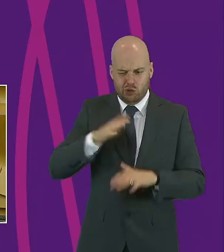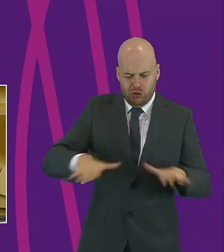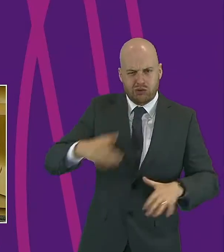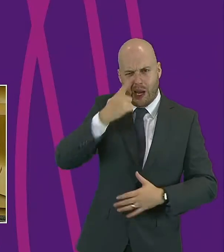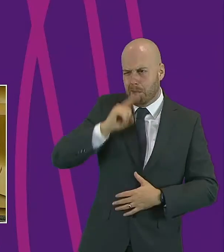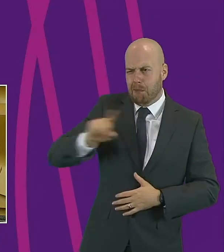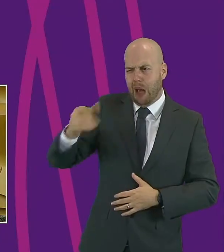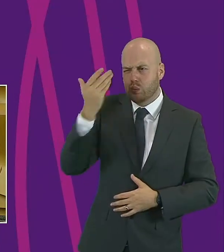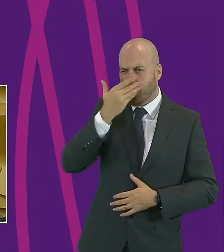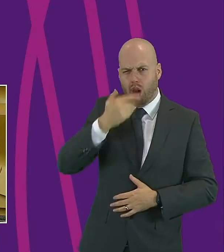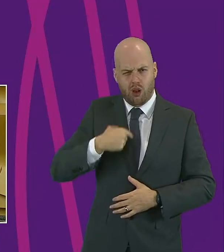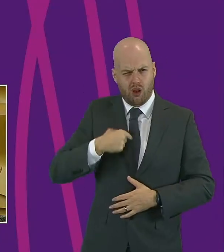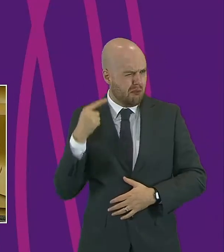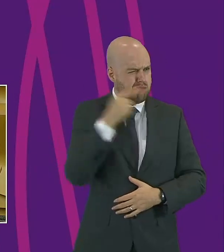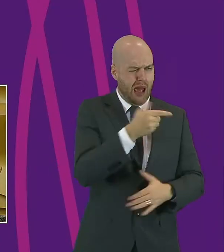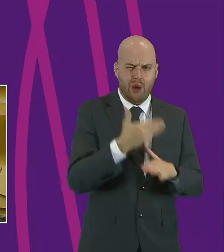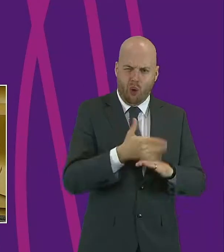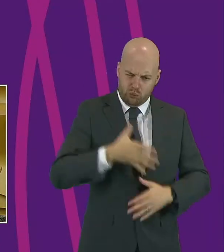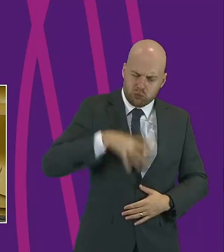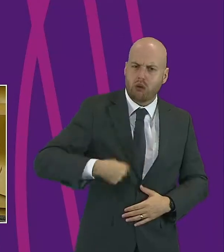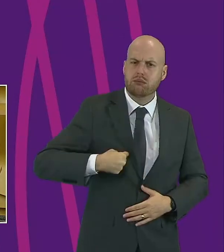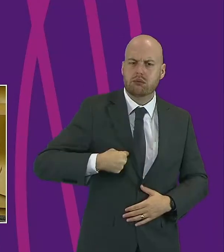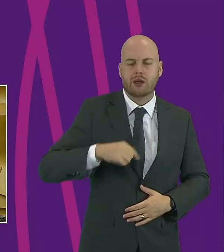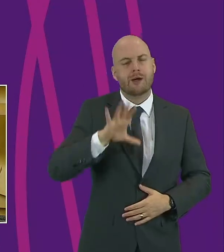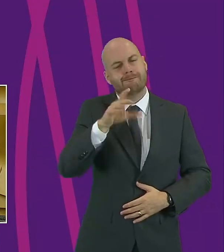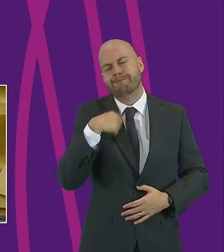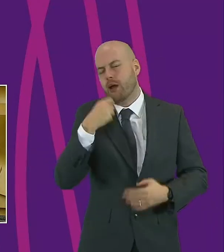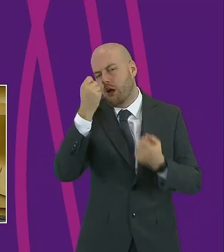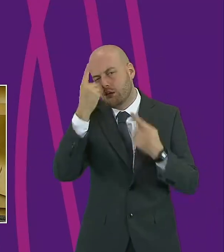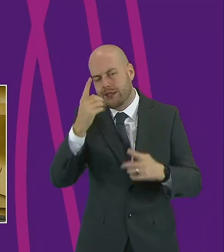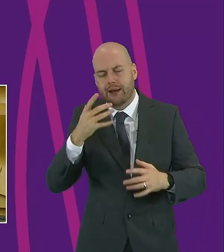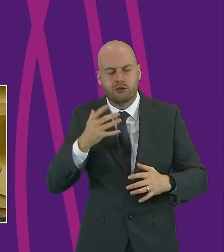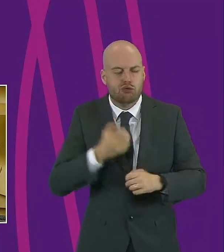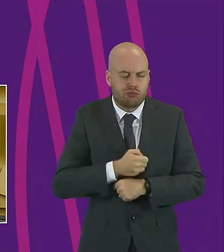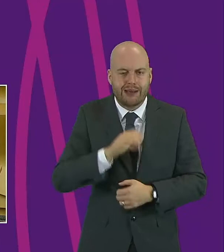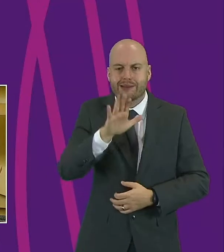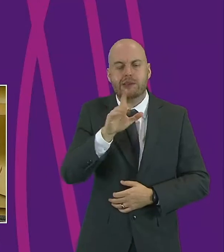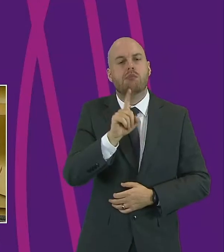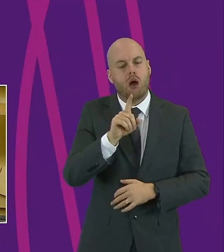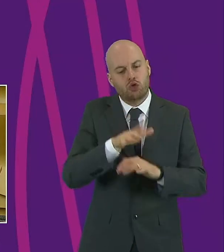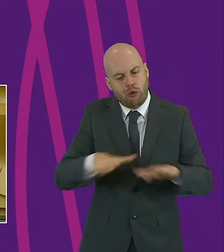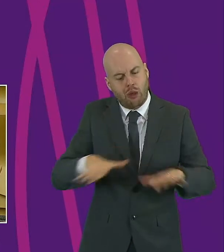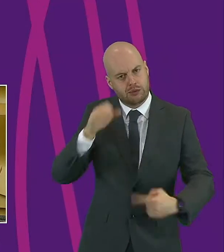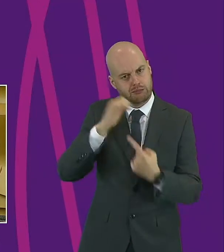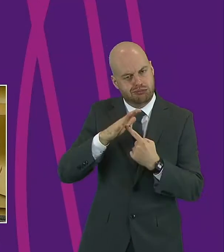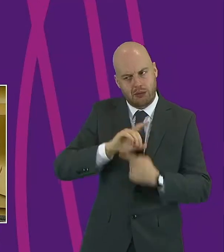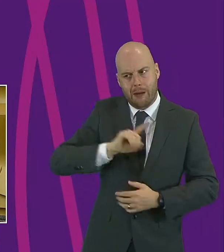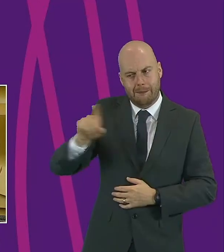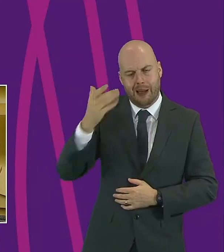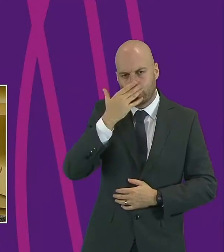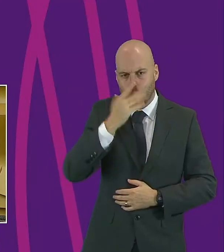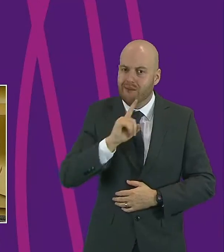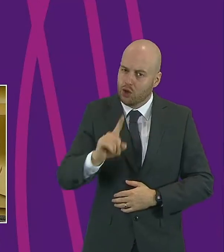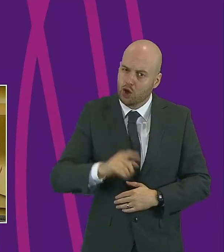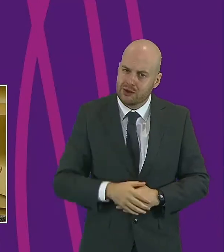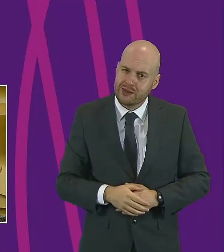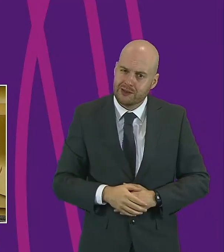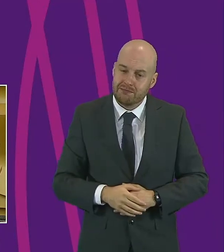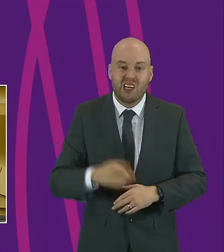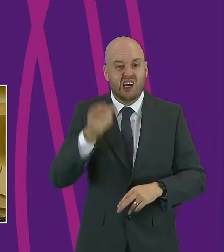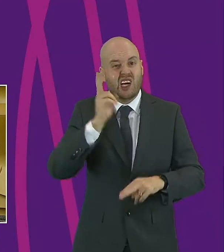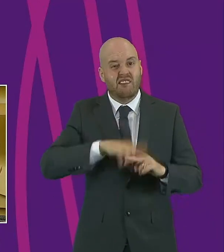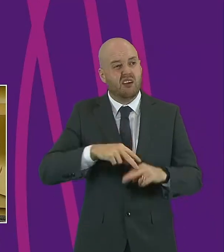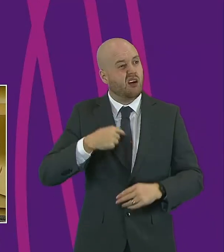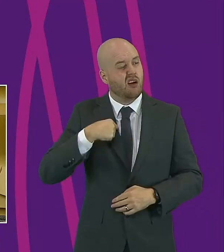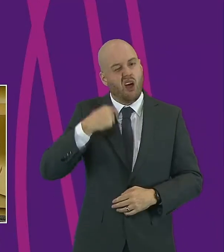office and because of the other restrictions we are keeping in place that we are able to send children back to school. If we opened everything up right now,